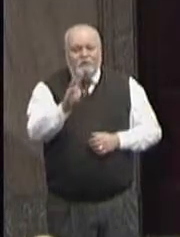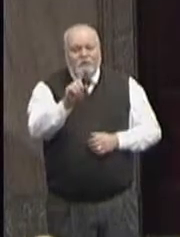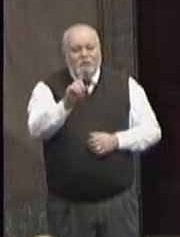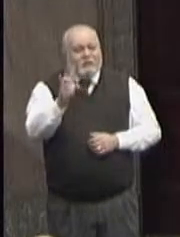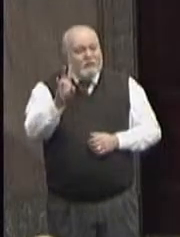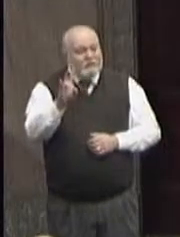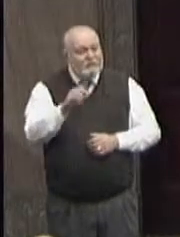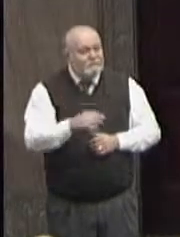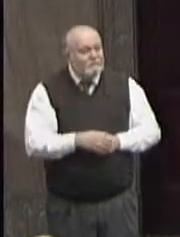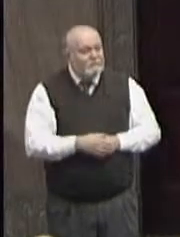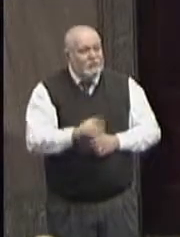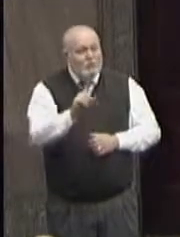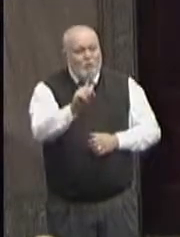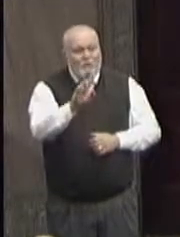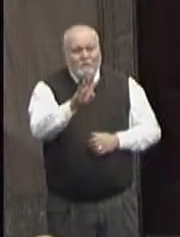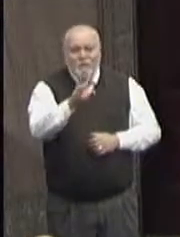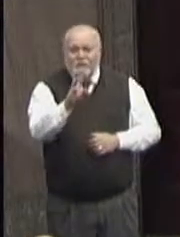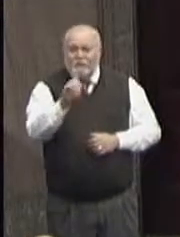14617,